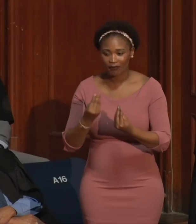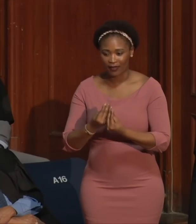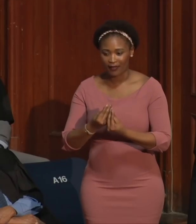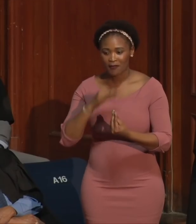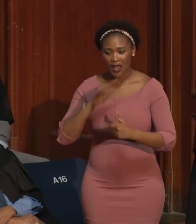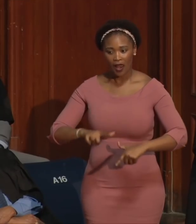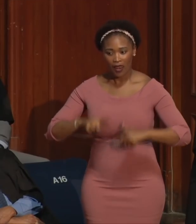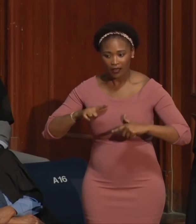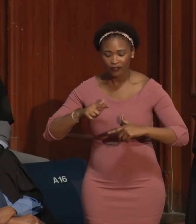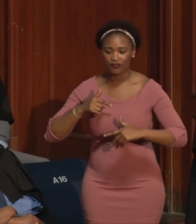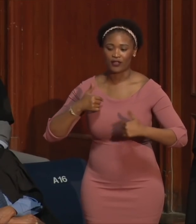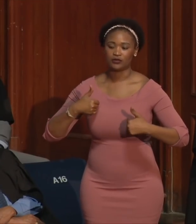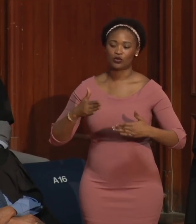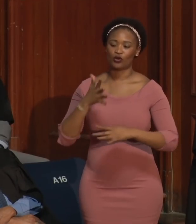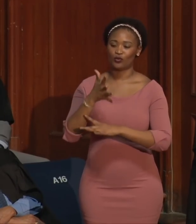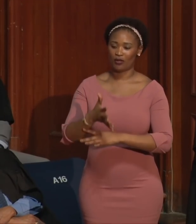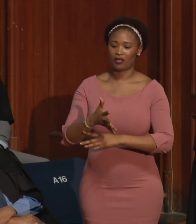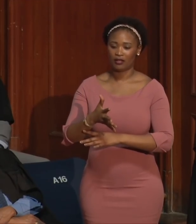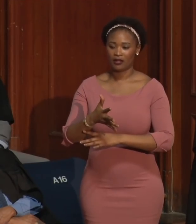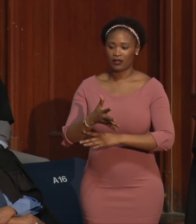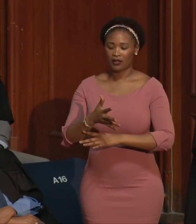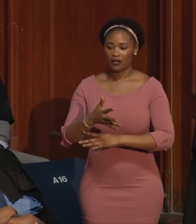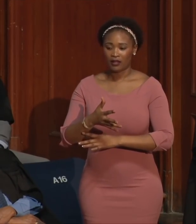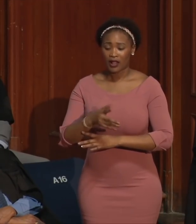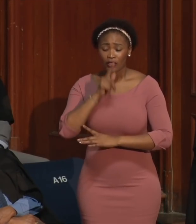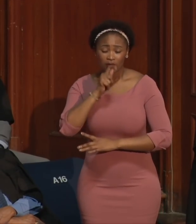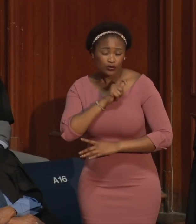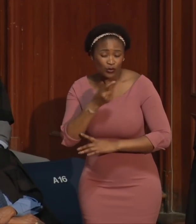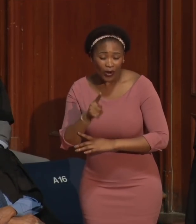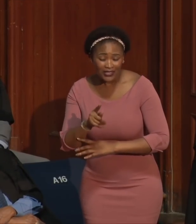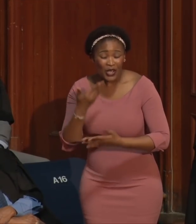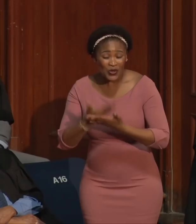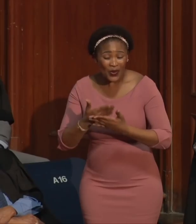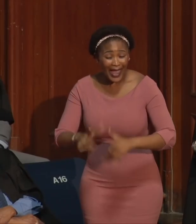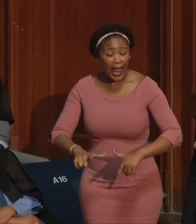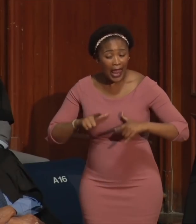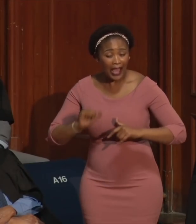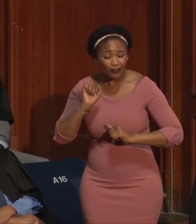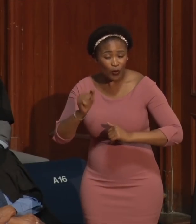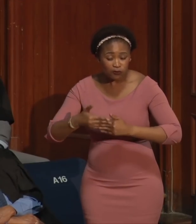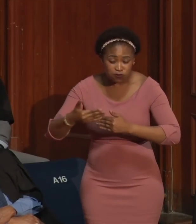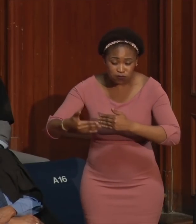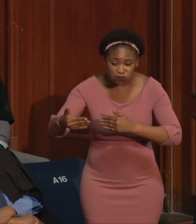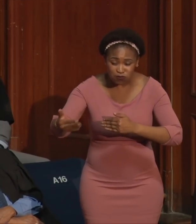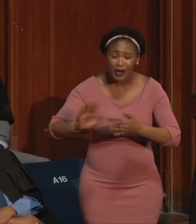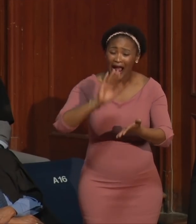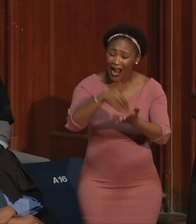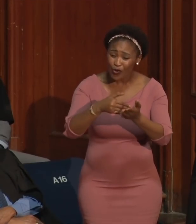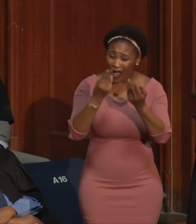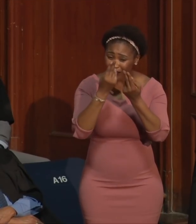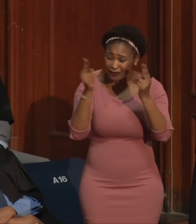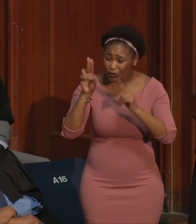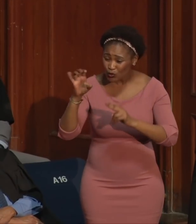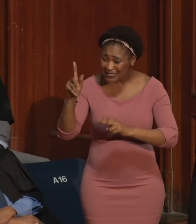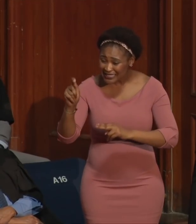live. And the sad reality is that you could spend your whole life, even get to UCT to this moment, living